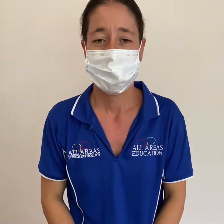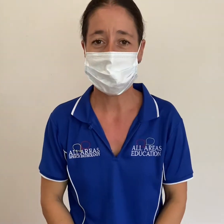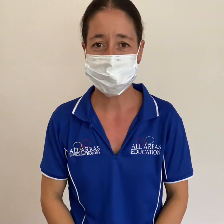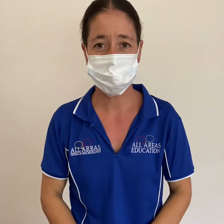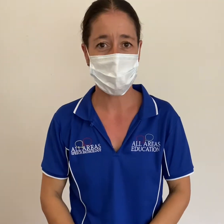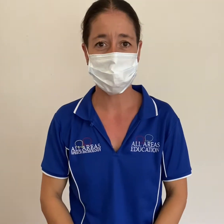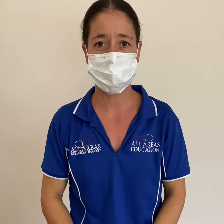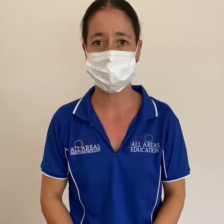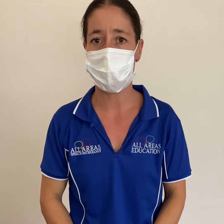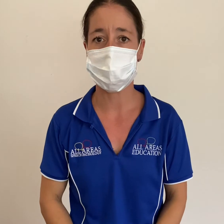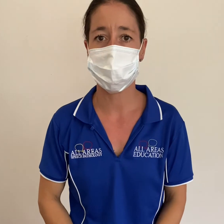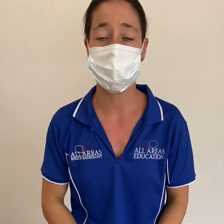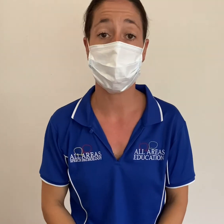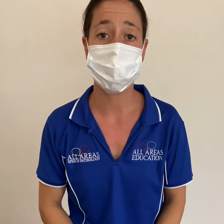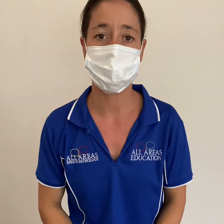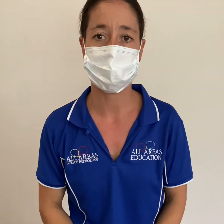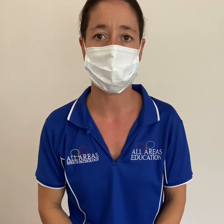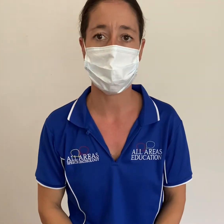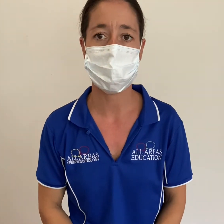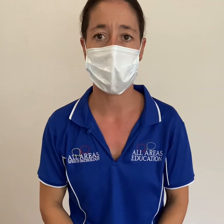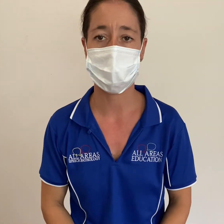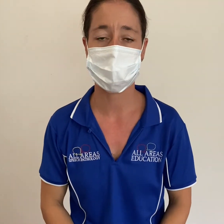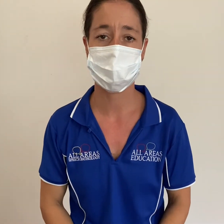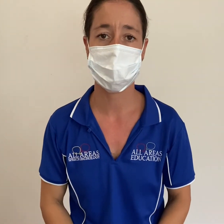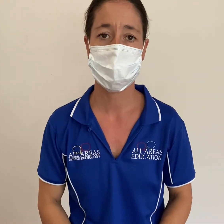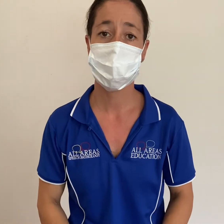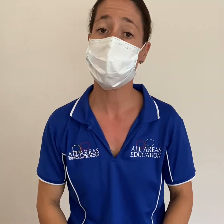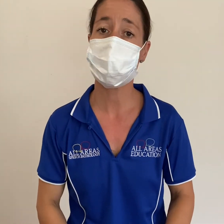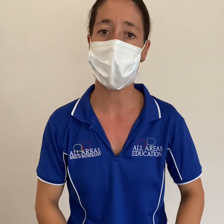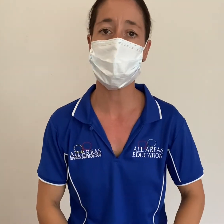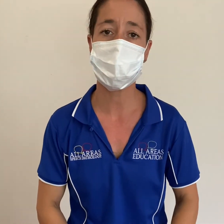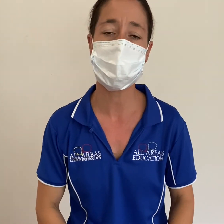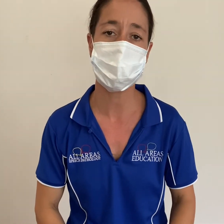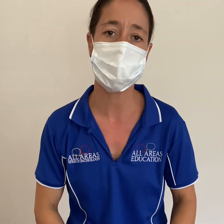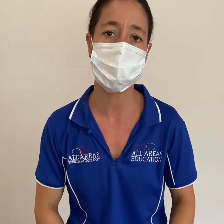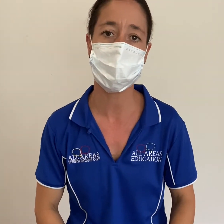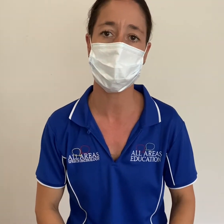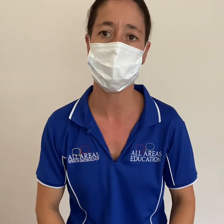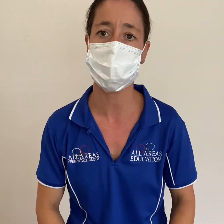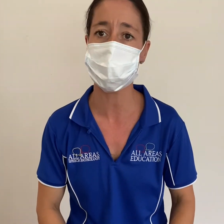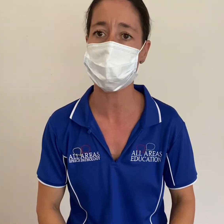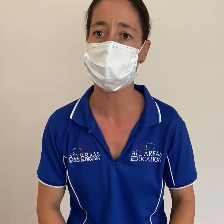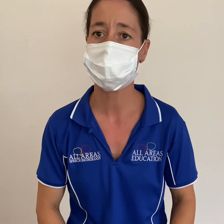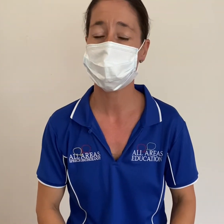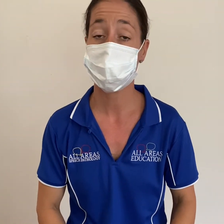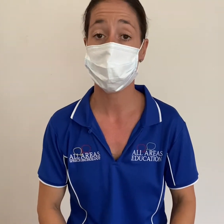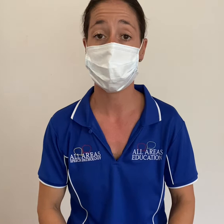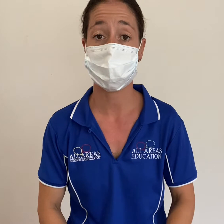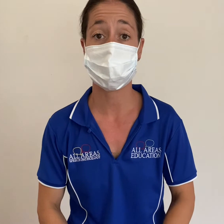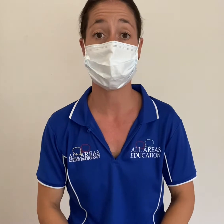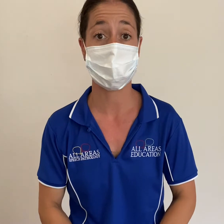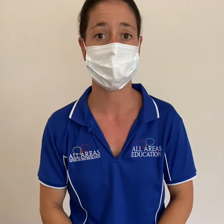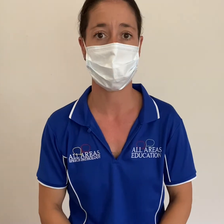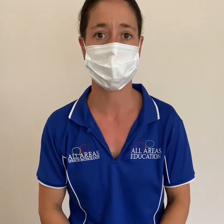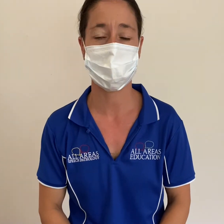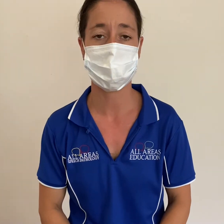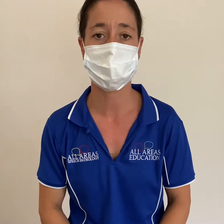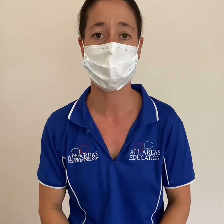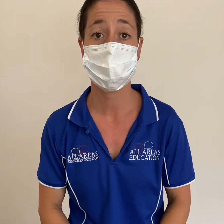Let's try those signs when we're using a mask. So without those visual cues, you might see it like this.